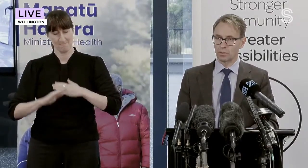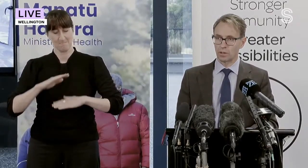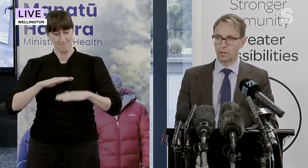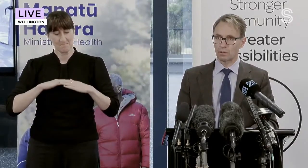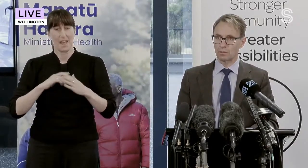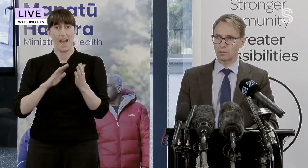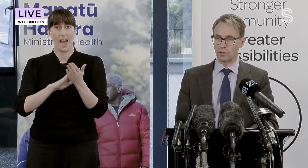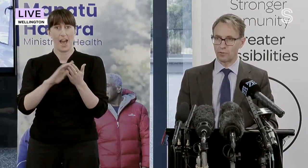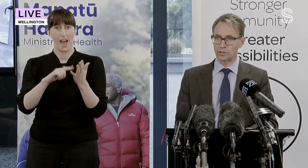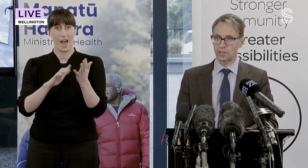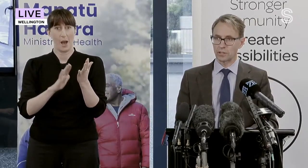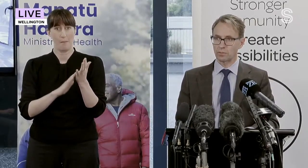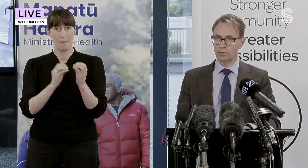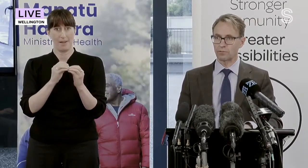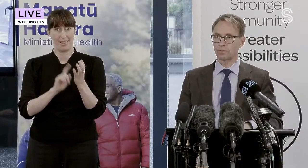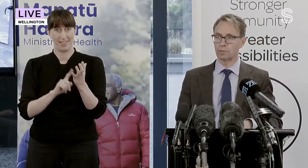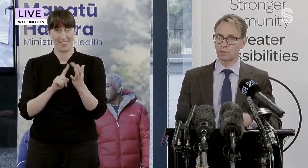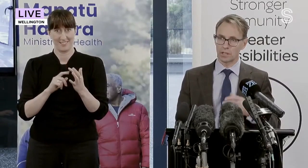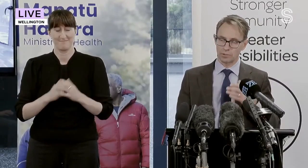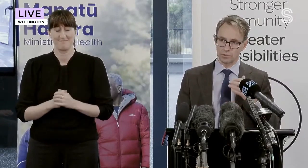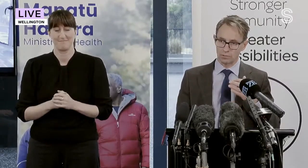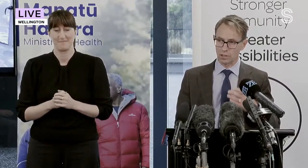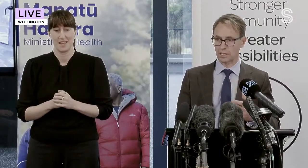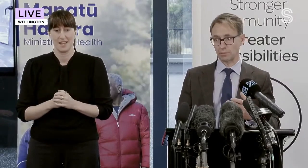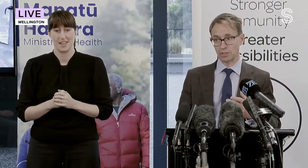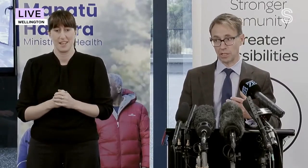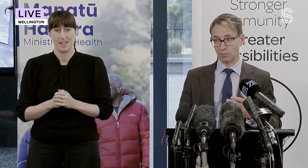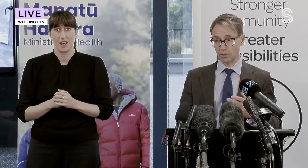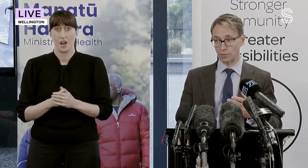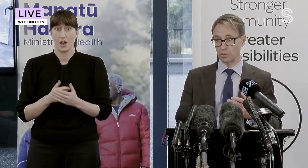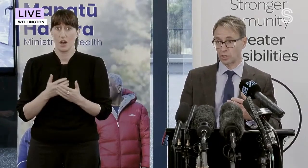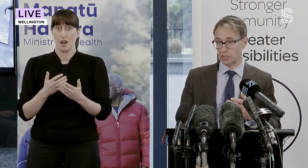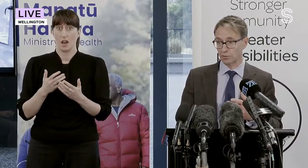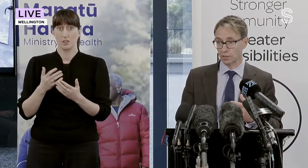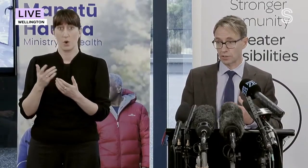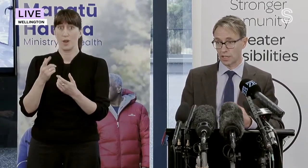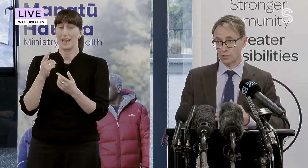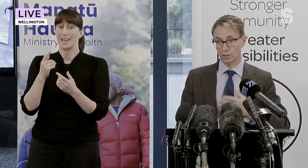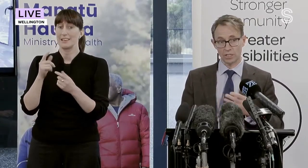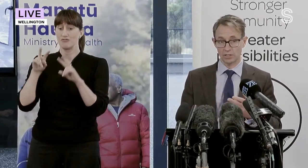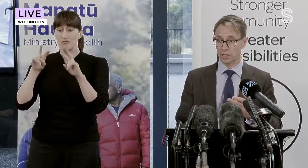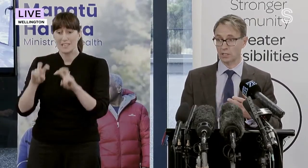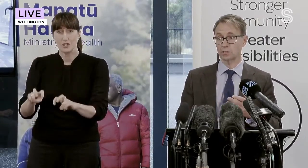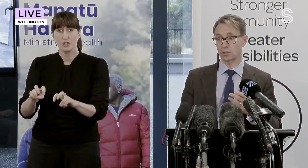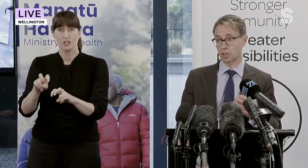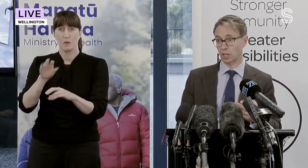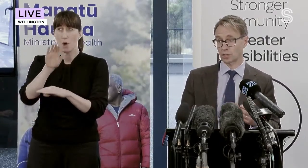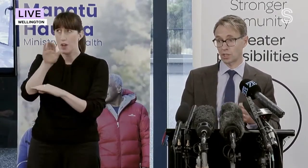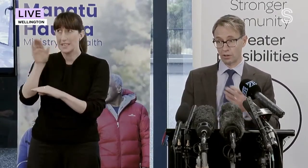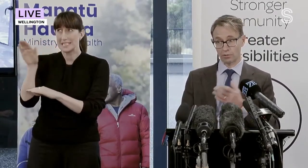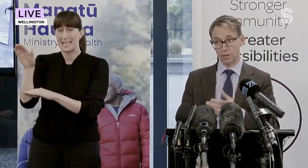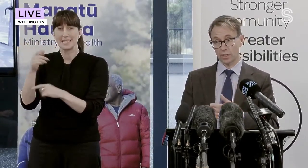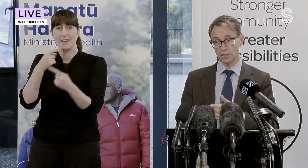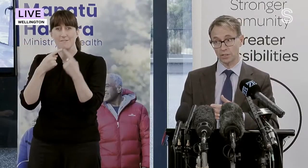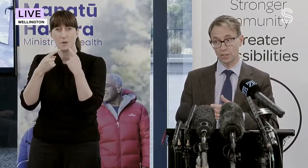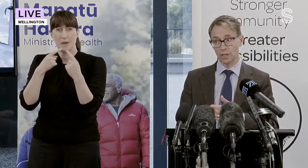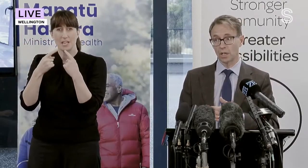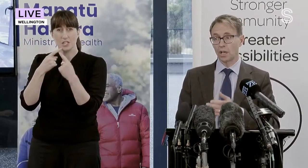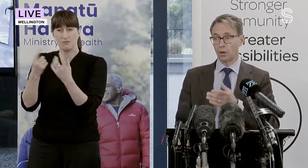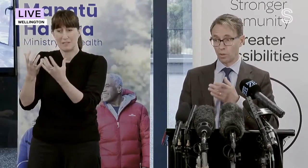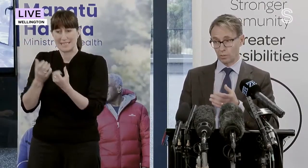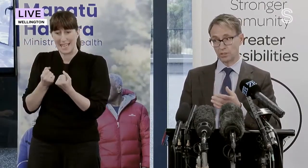would offer is that we've kept really up to date with the emerging evidence and not hesitated to change our